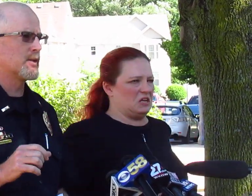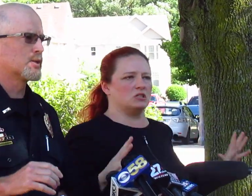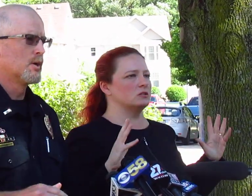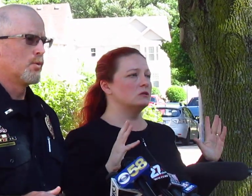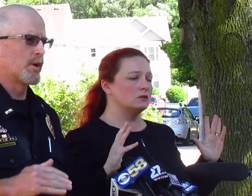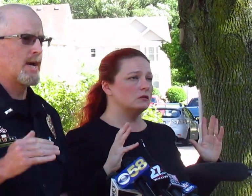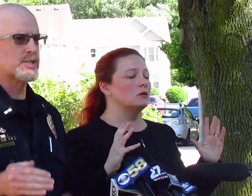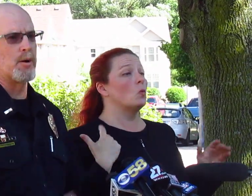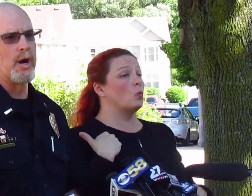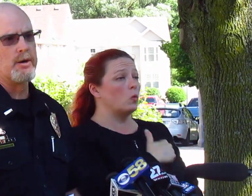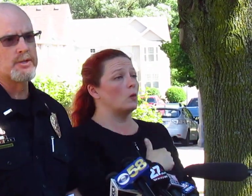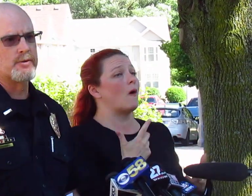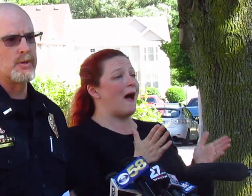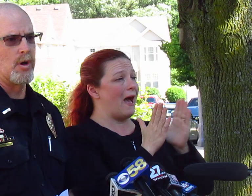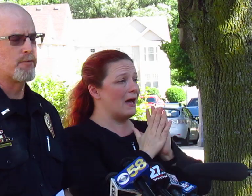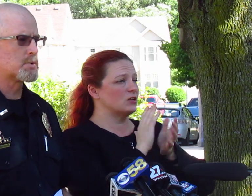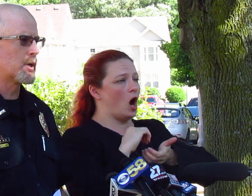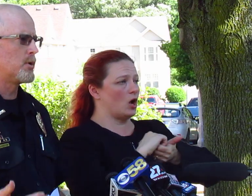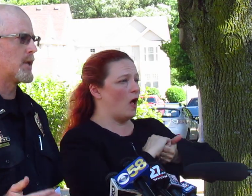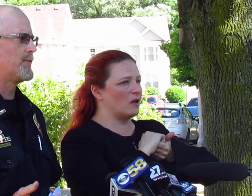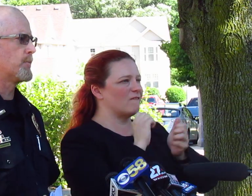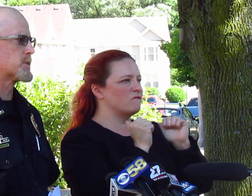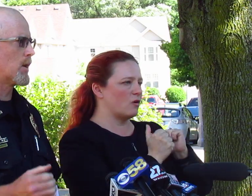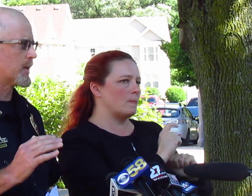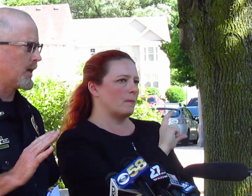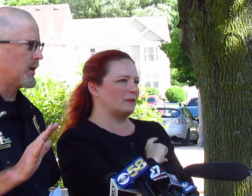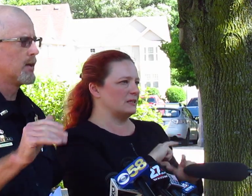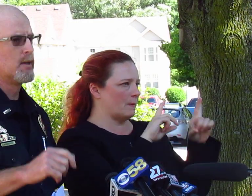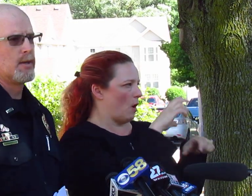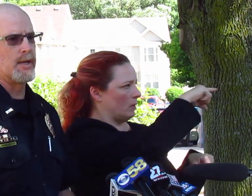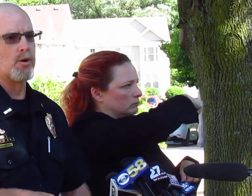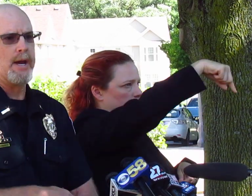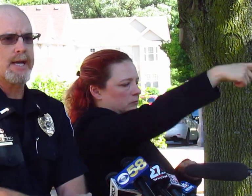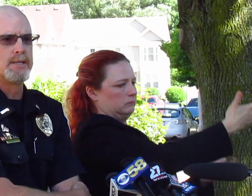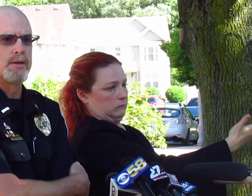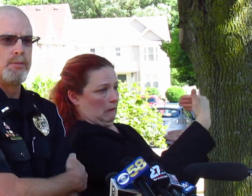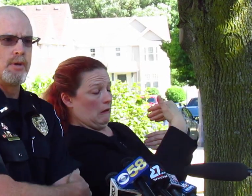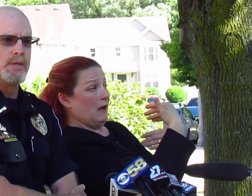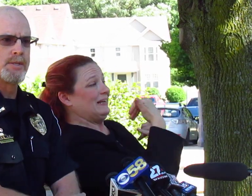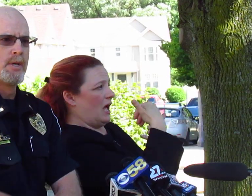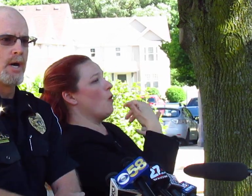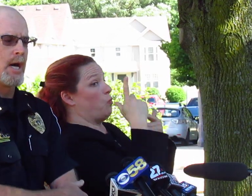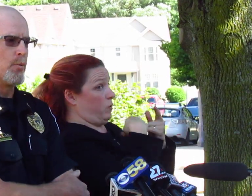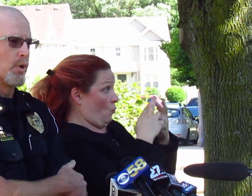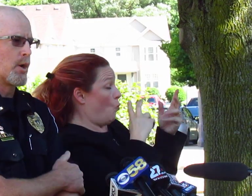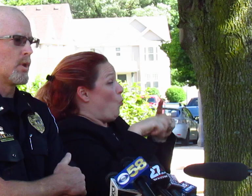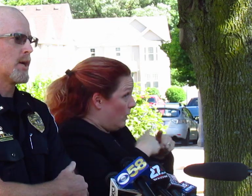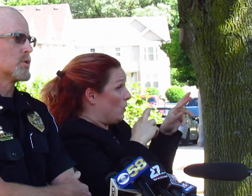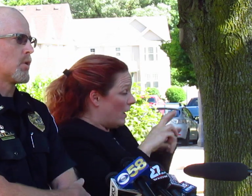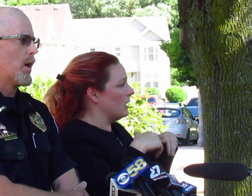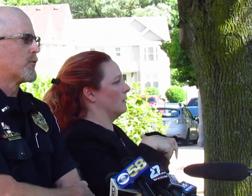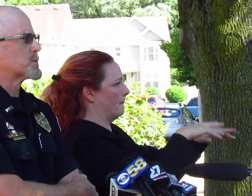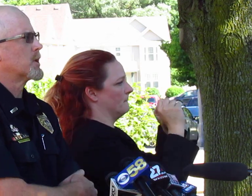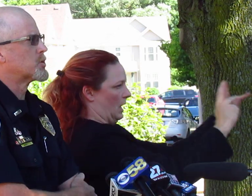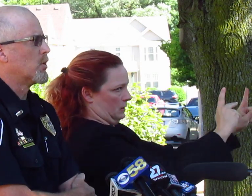security fence, we're going to ask our partners from the law enforcement community that have helped us out that they can go back to their communities, and we're going to